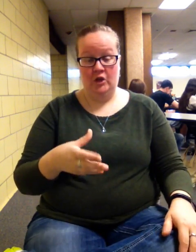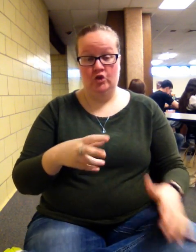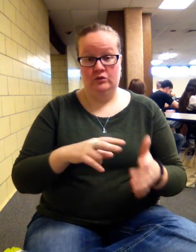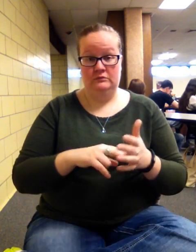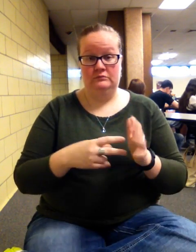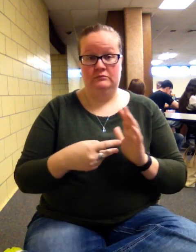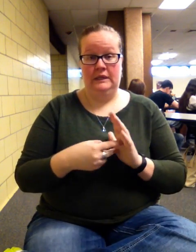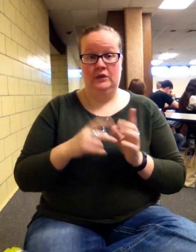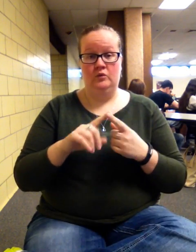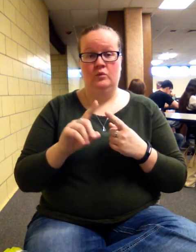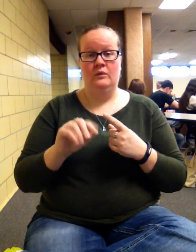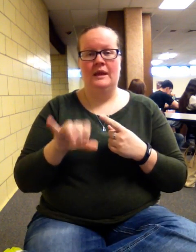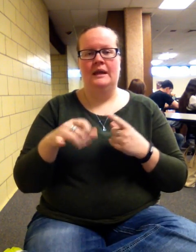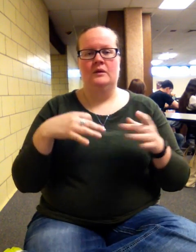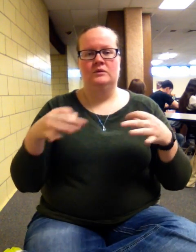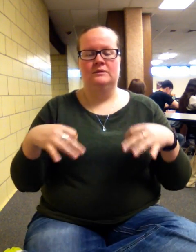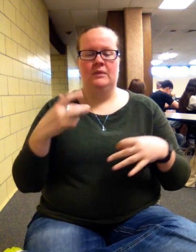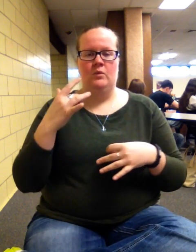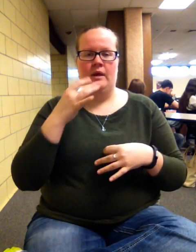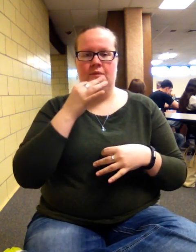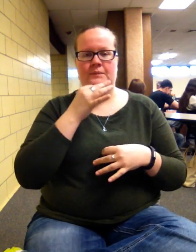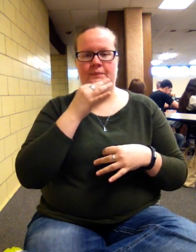and I'm going to tell you why here in a minute, but let's just